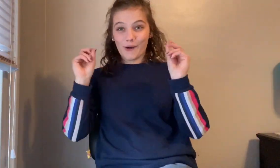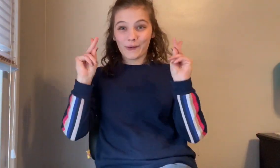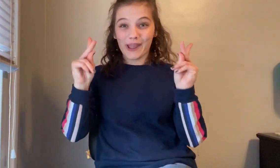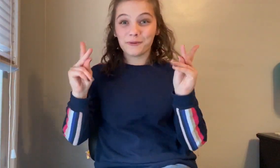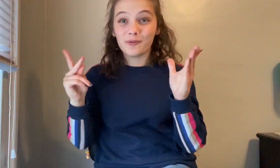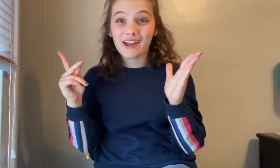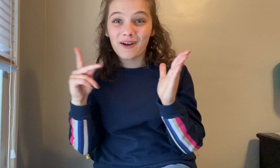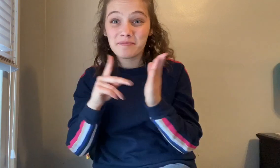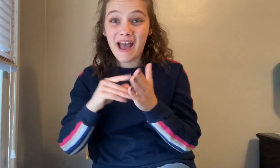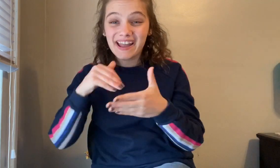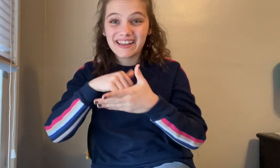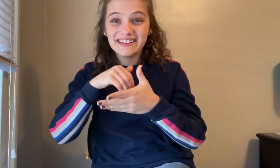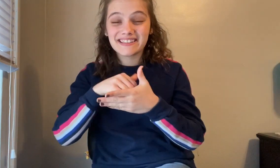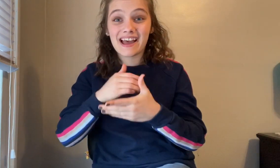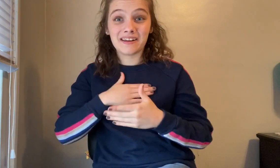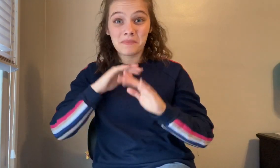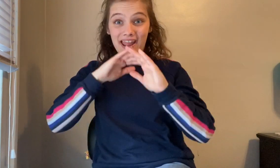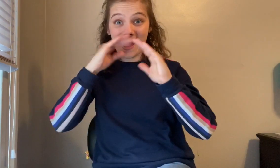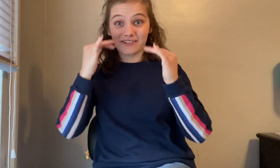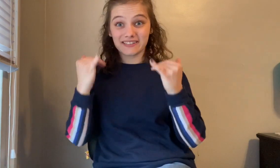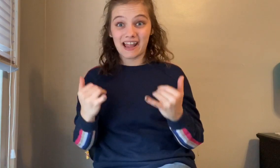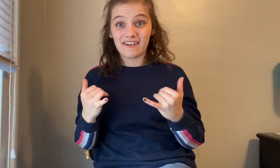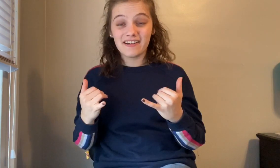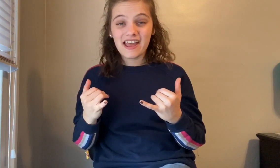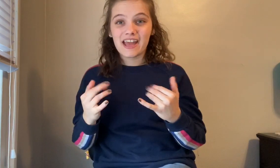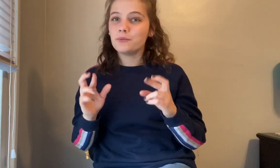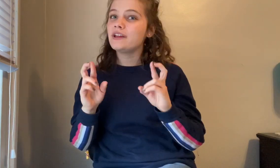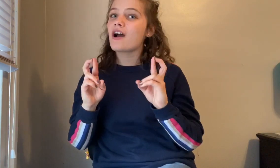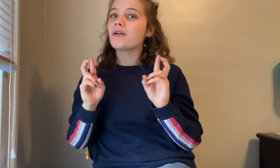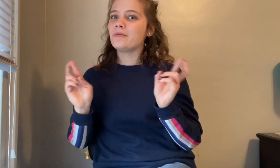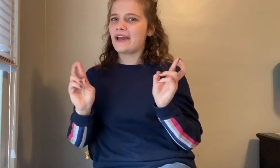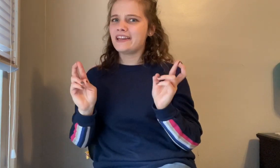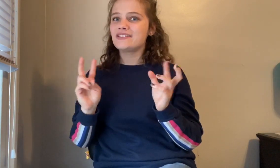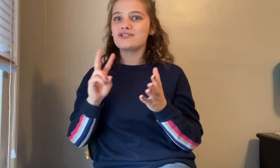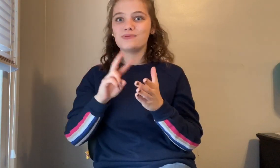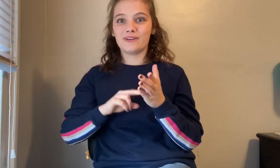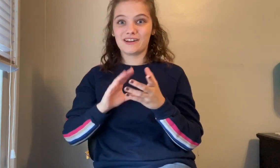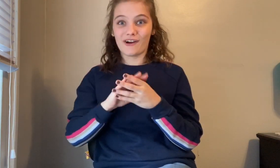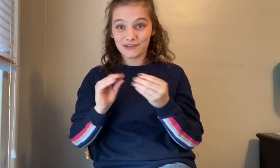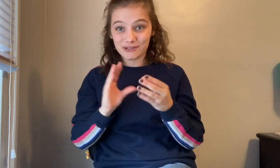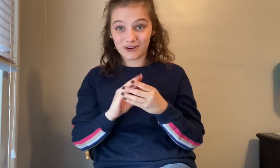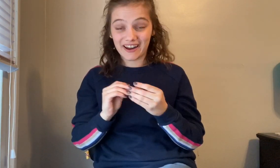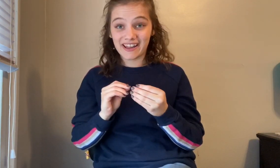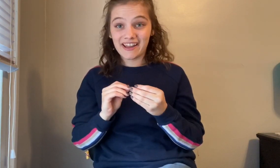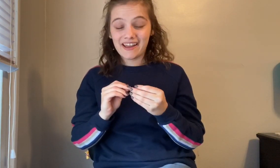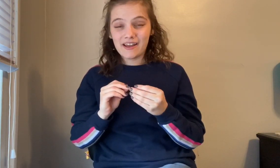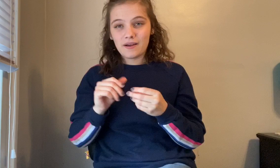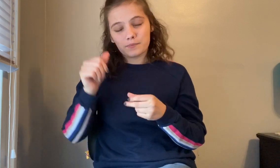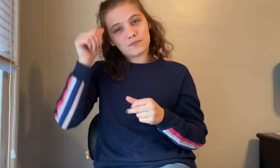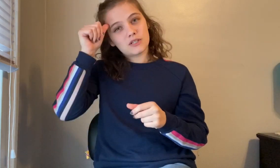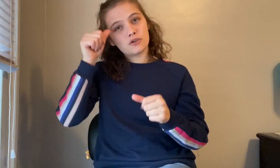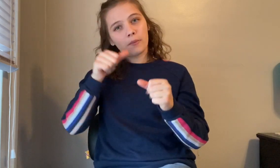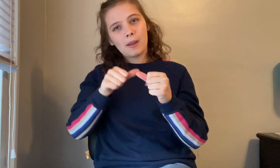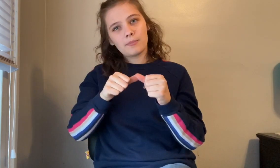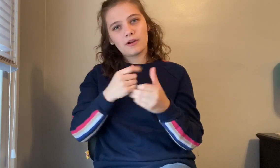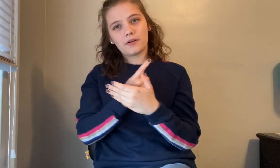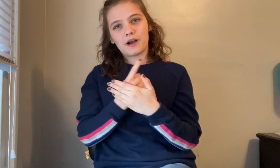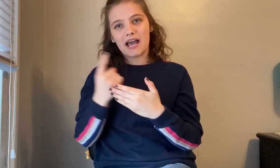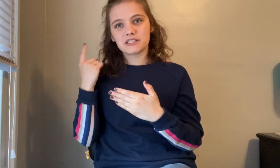Okay, we are back inside my house now and we are ready to read our story. Do you remember last